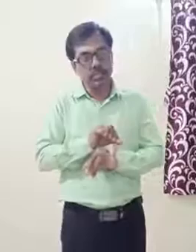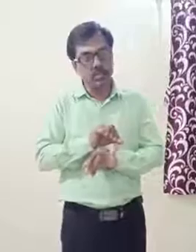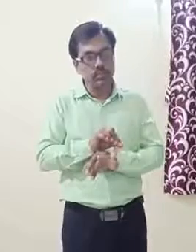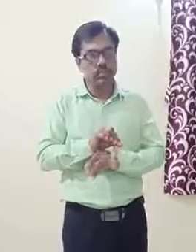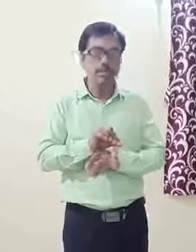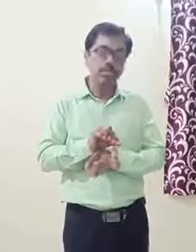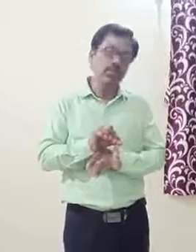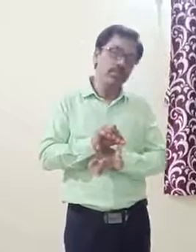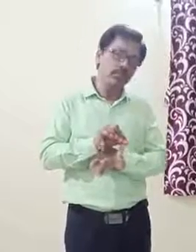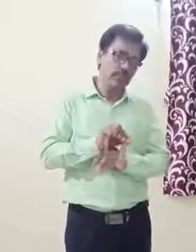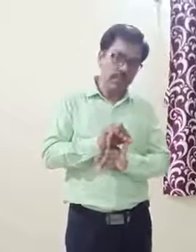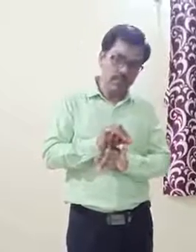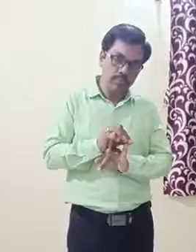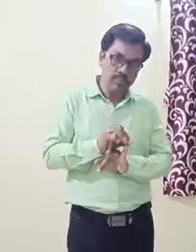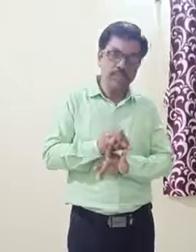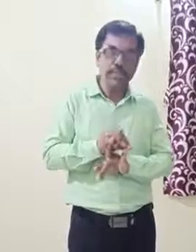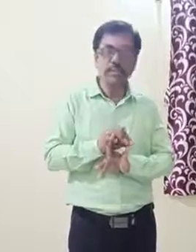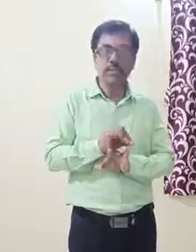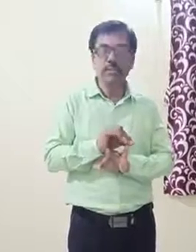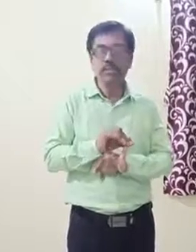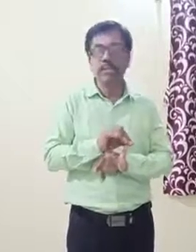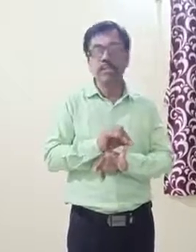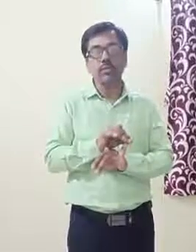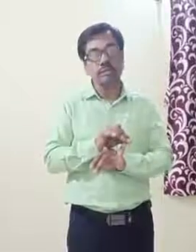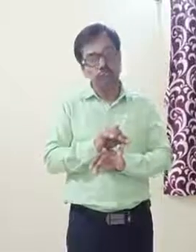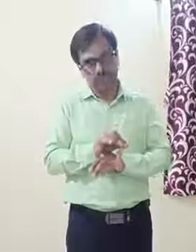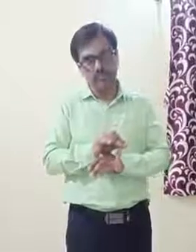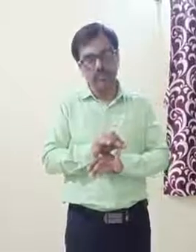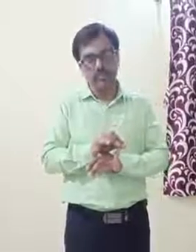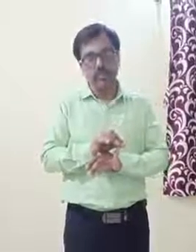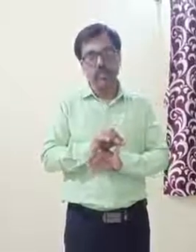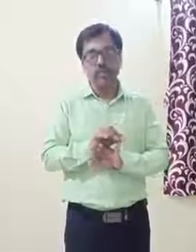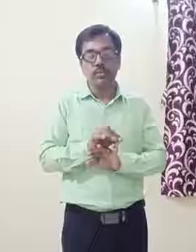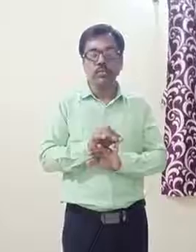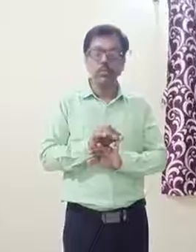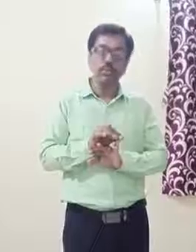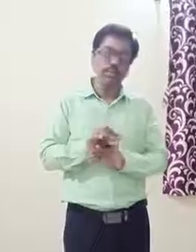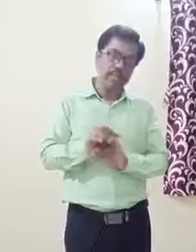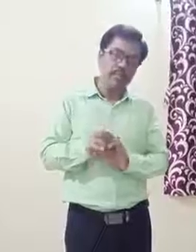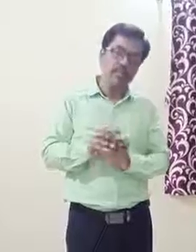rule was not fully satisfied, why it was mixed. So